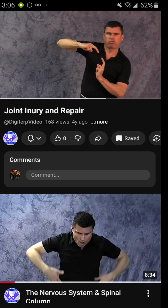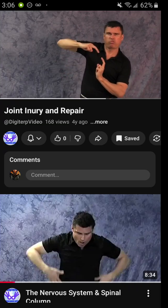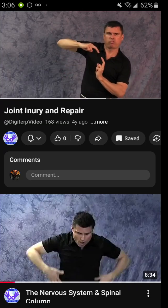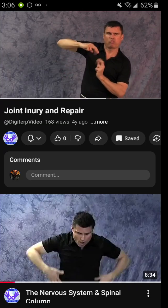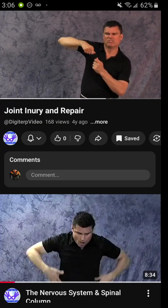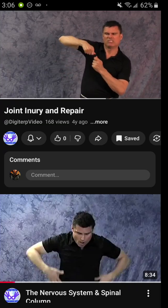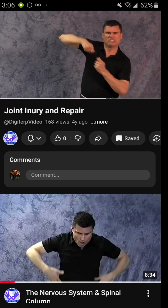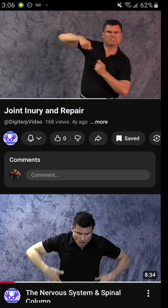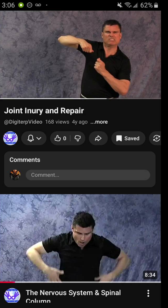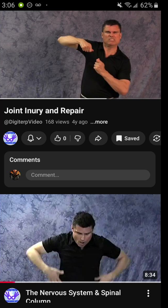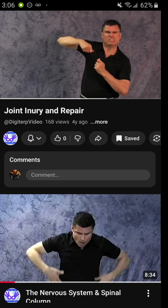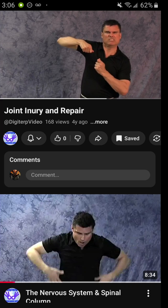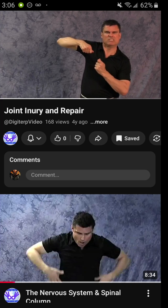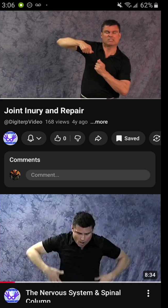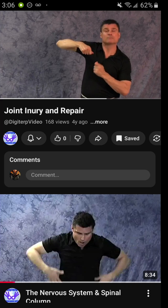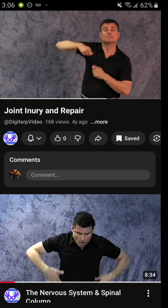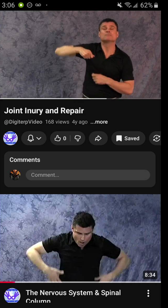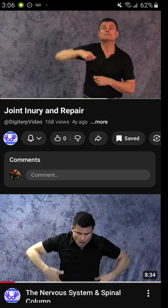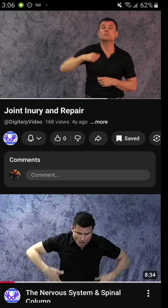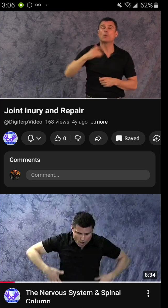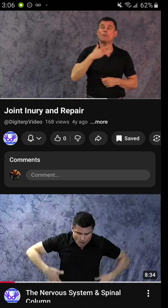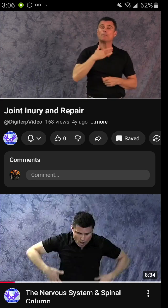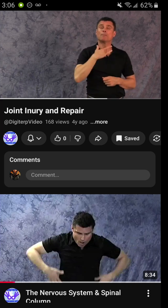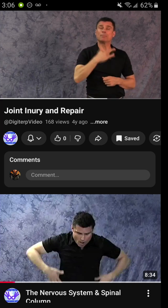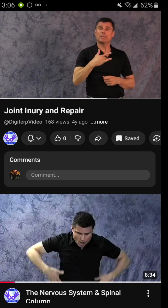bone mass.